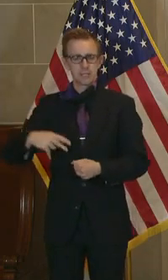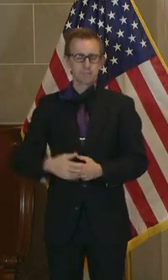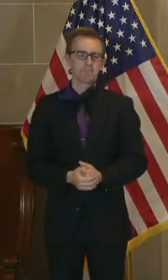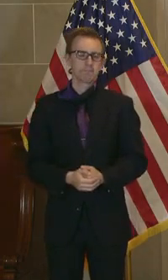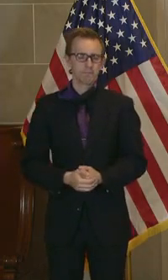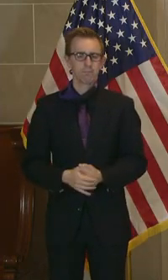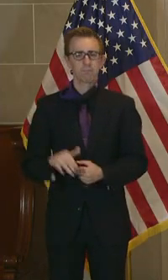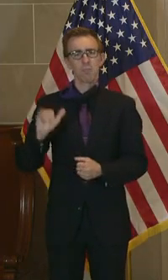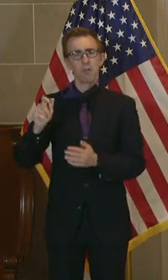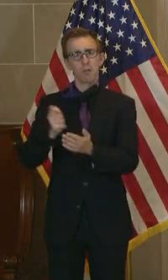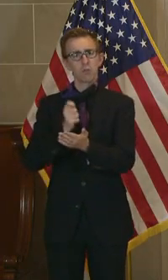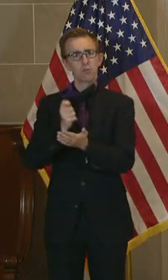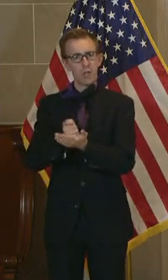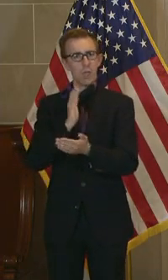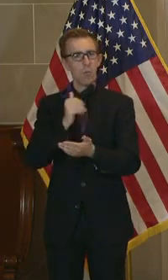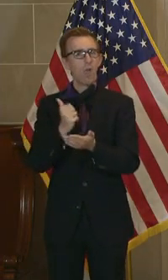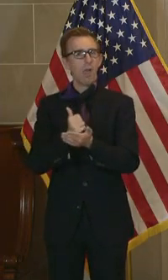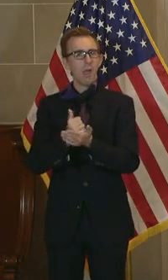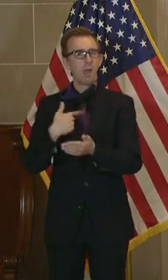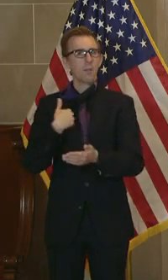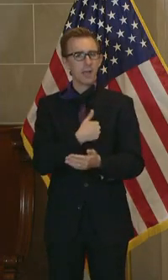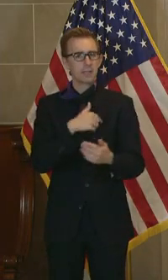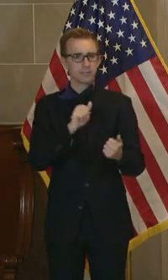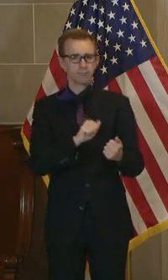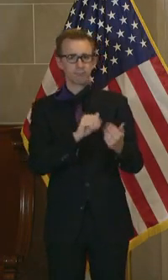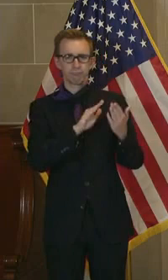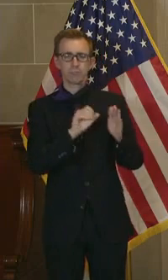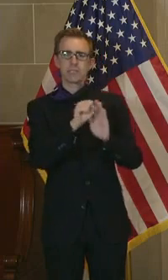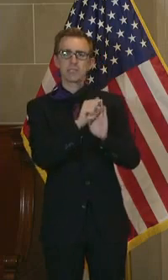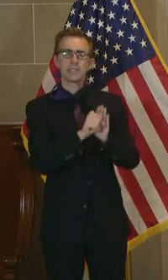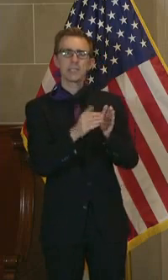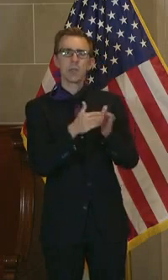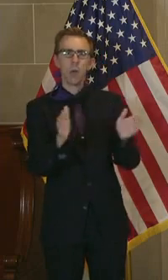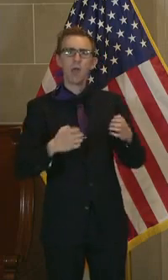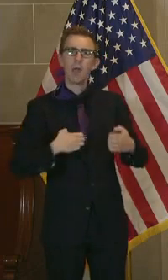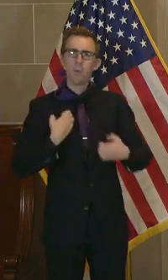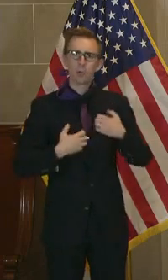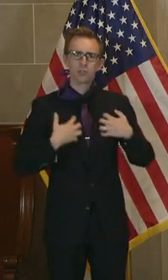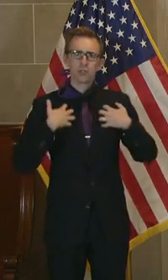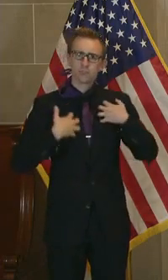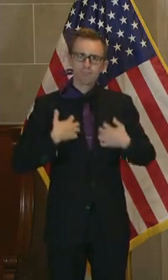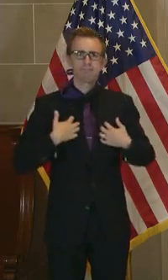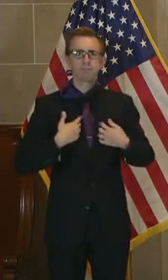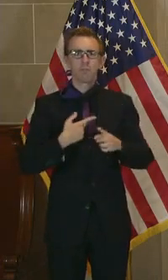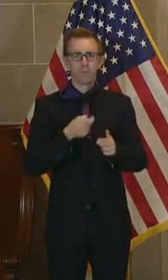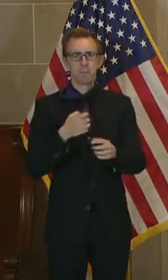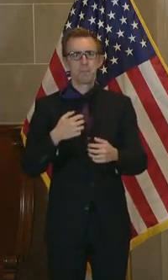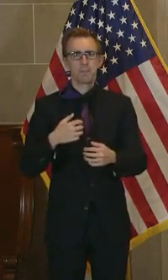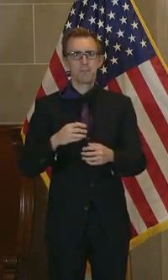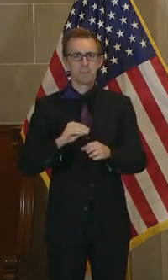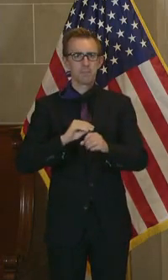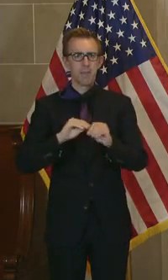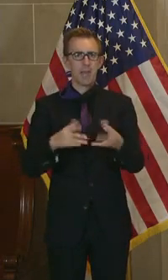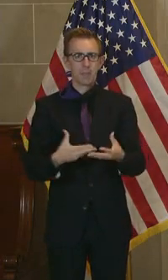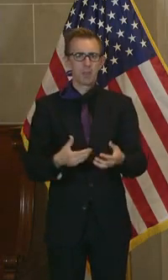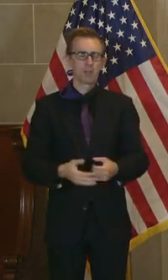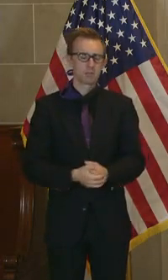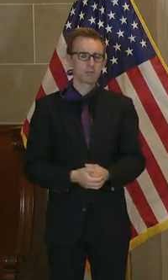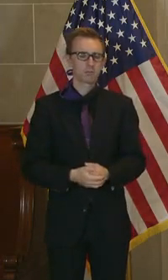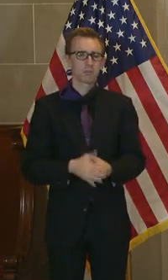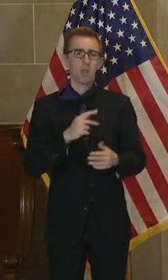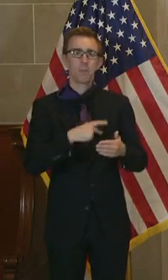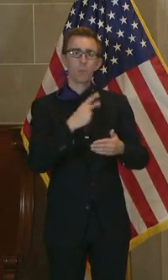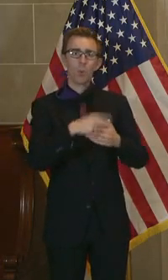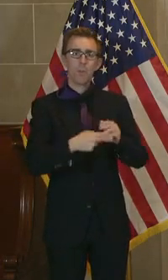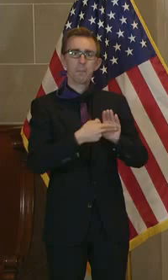It's a grant that will help us better address the statewide emotional distress caused by the pandemic. The Crisis Counseling Program is